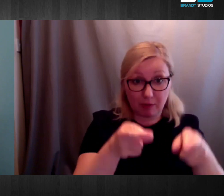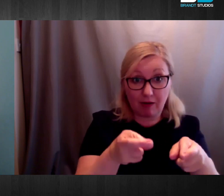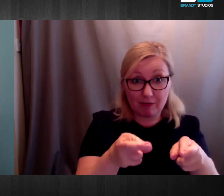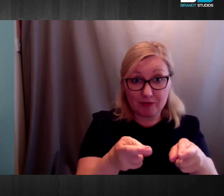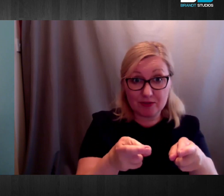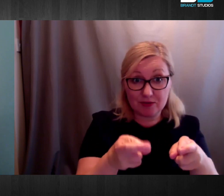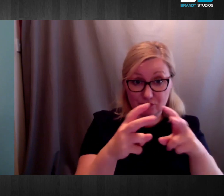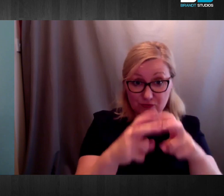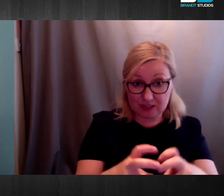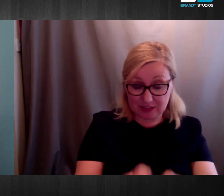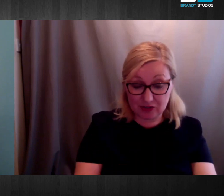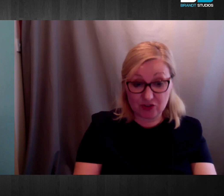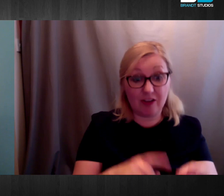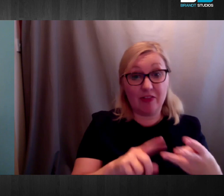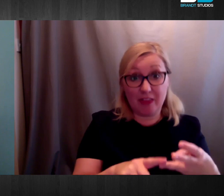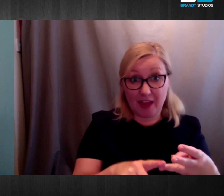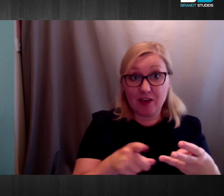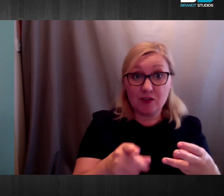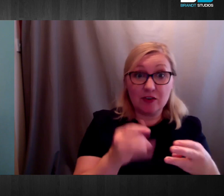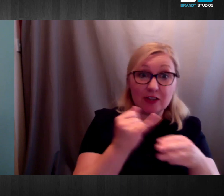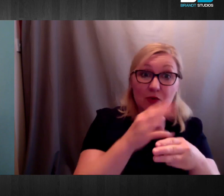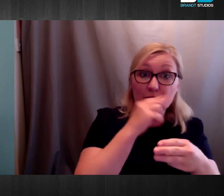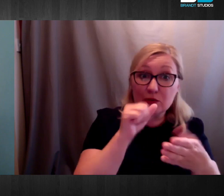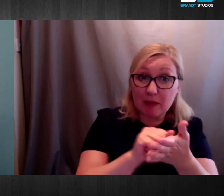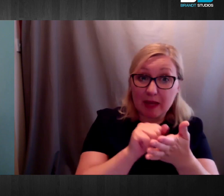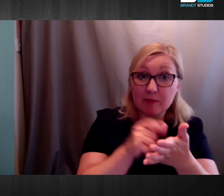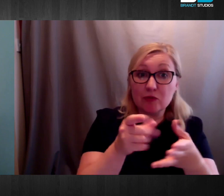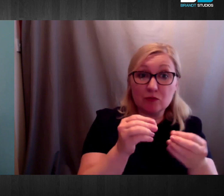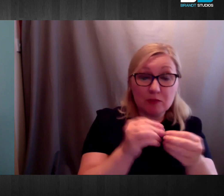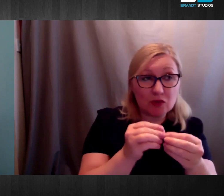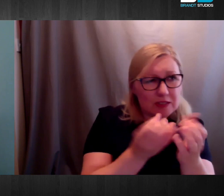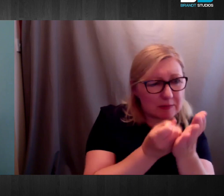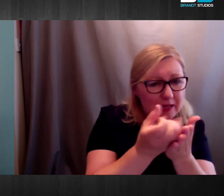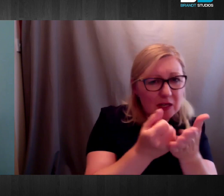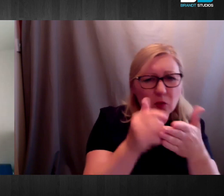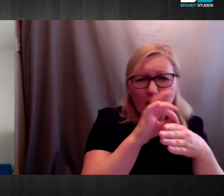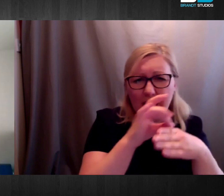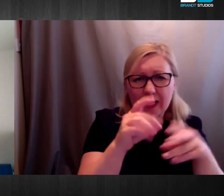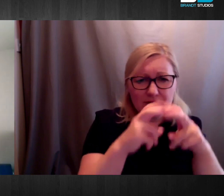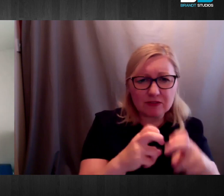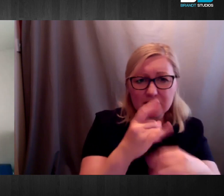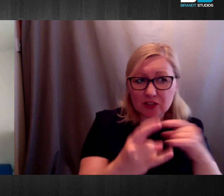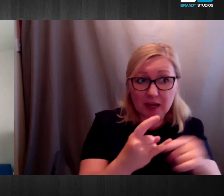that is just done. It just seems to be a treadmill. How has it been at the HRB?